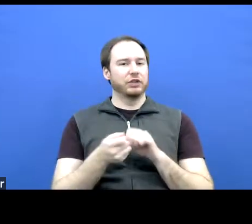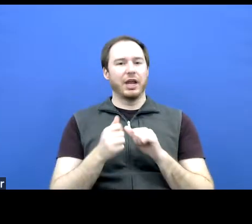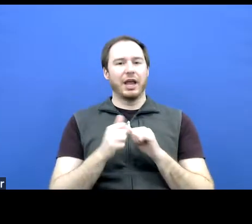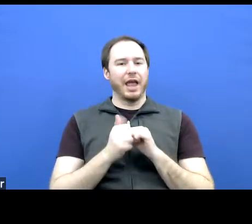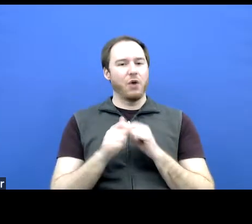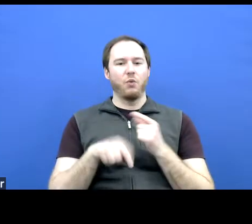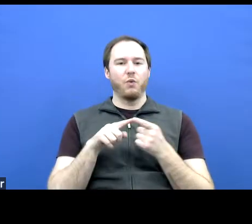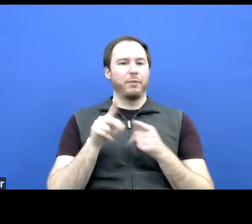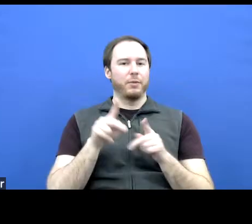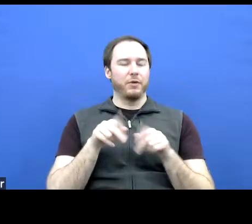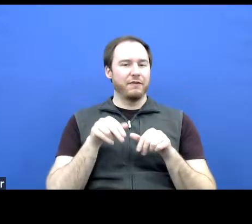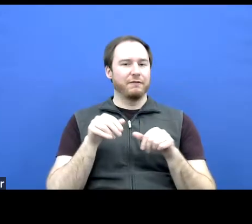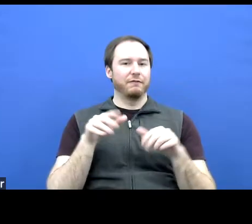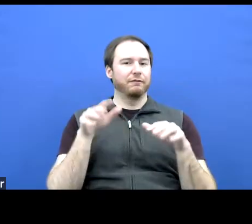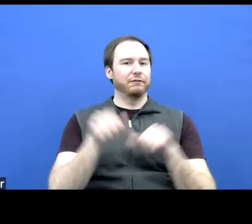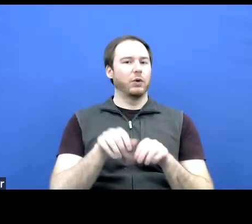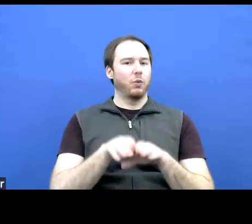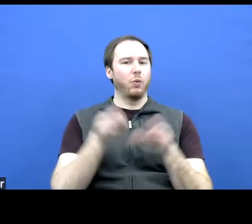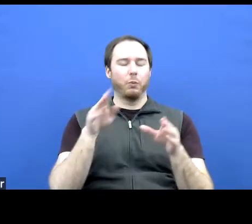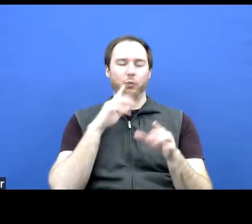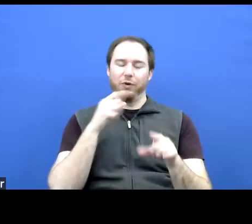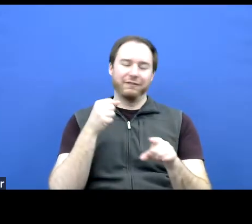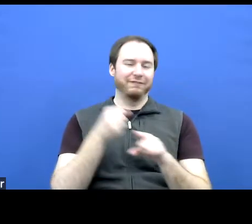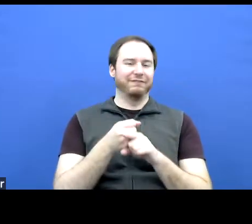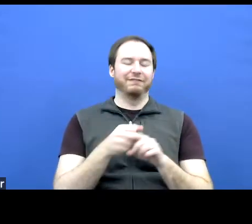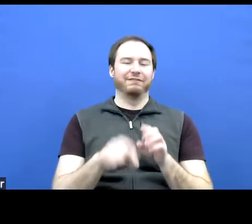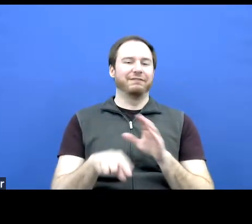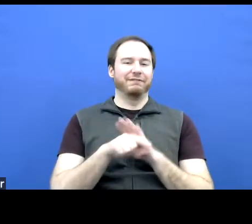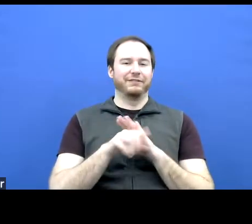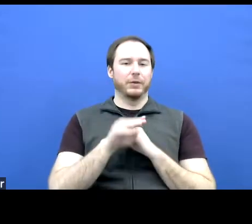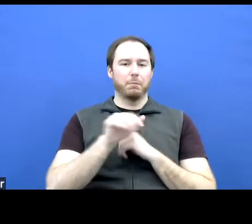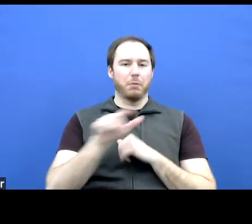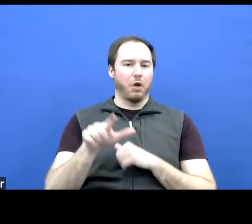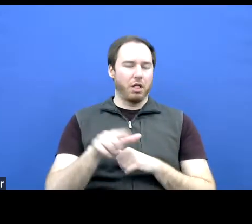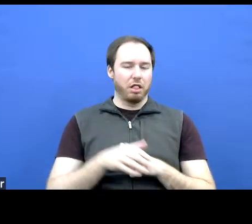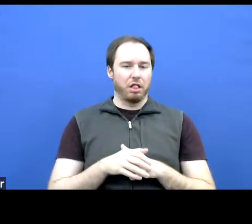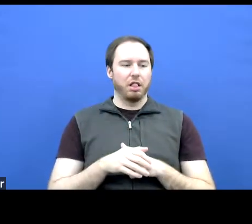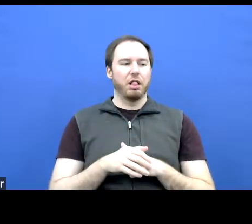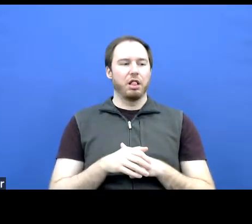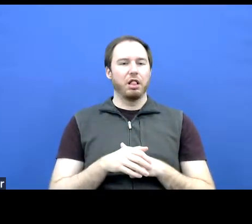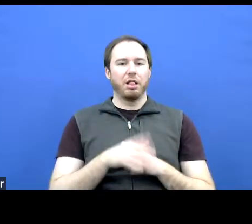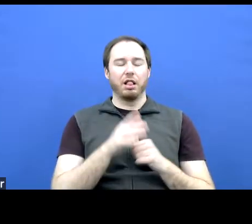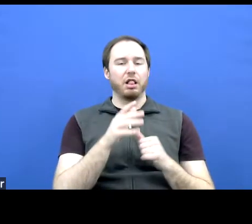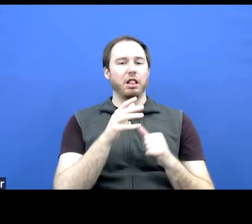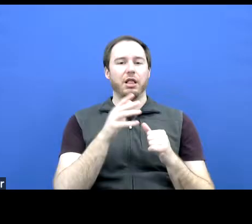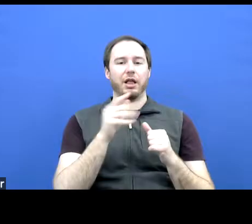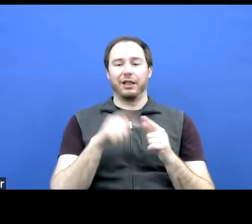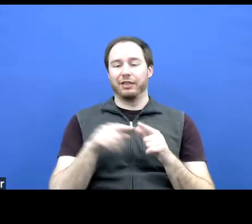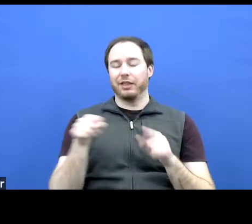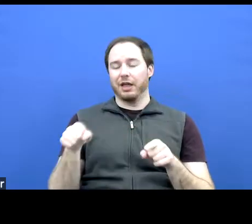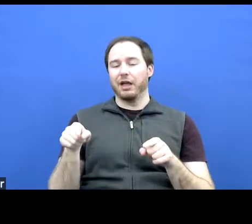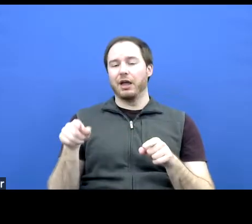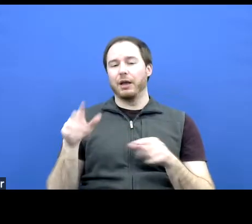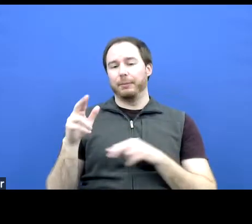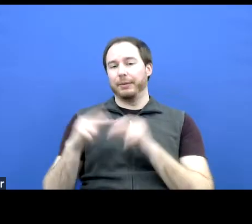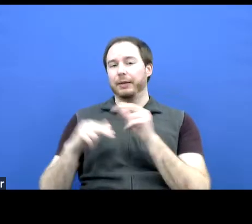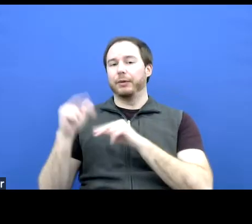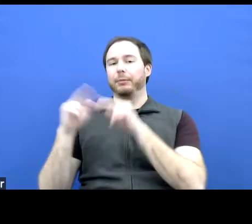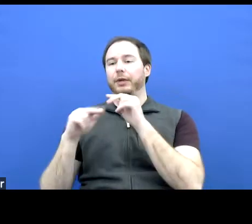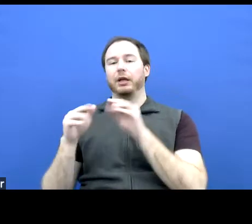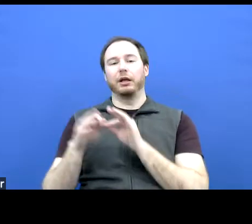open up. And then, like I said, the delay on connecting to the mall,